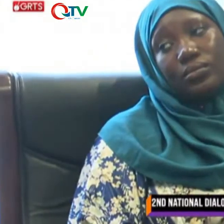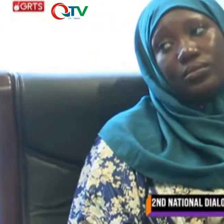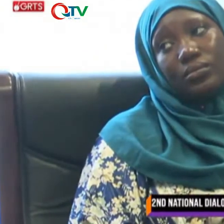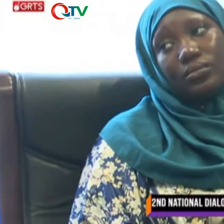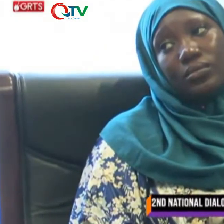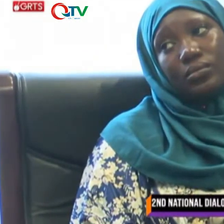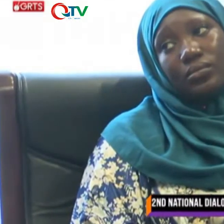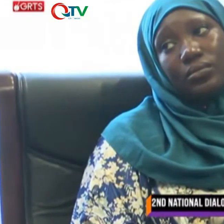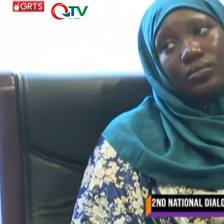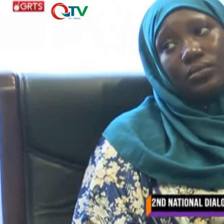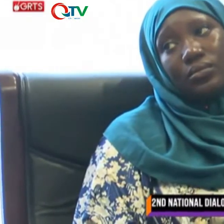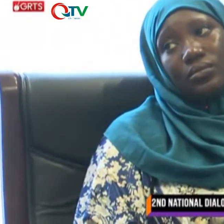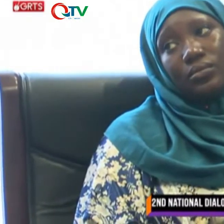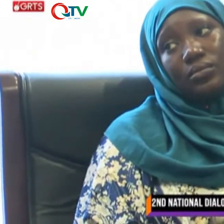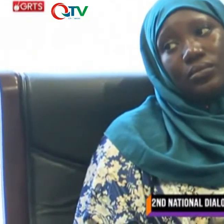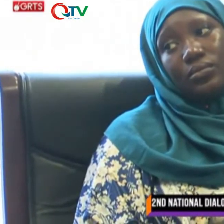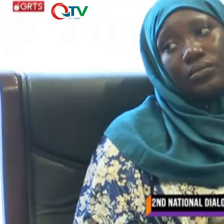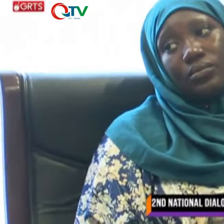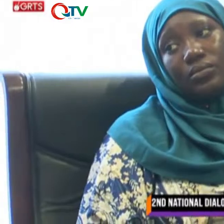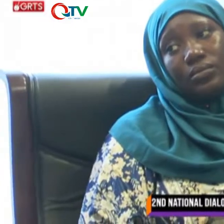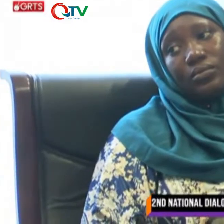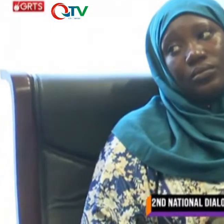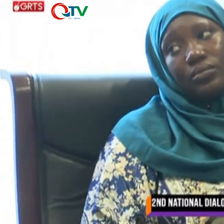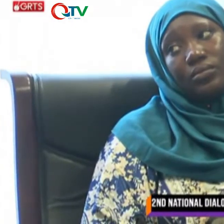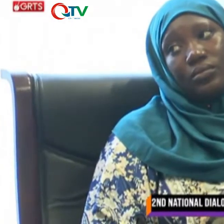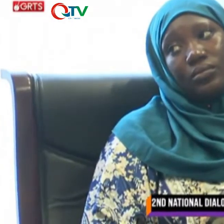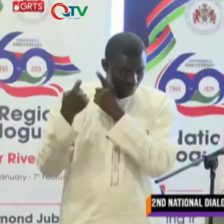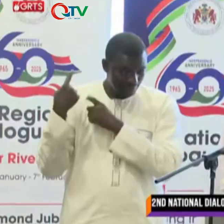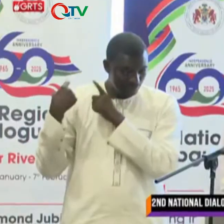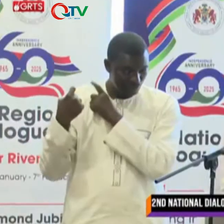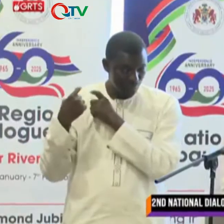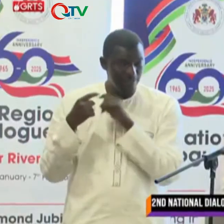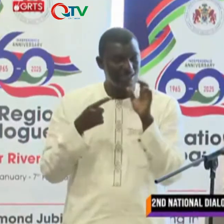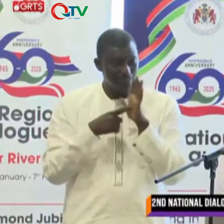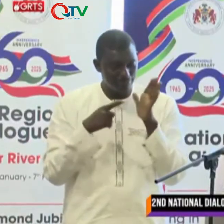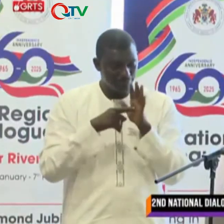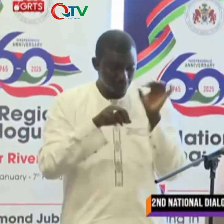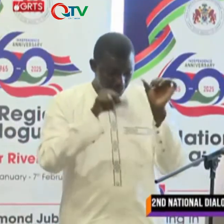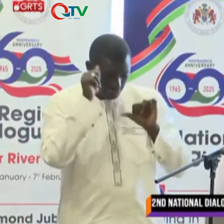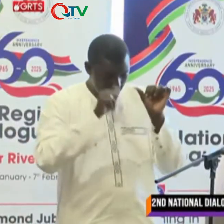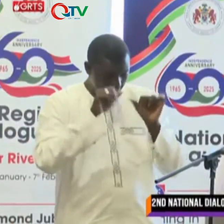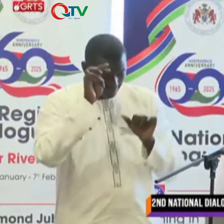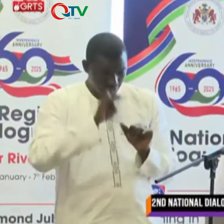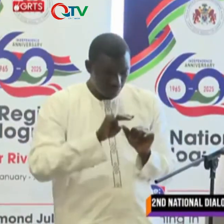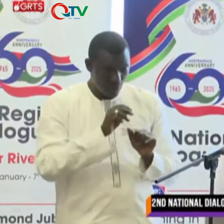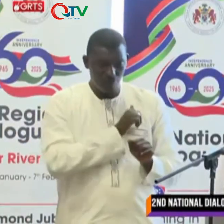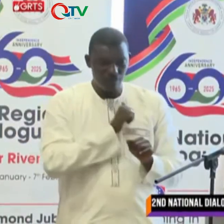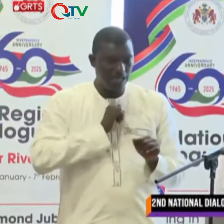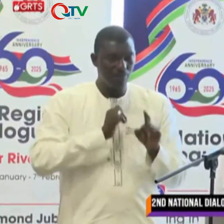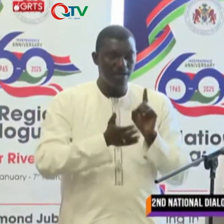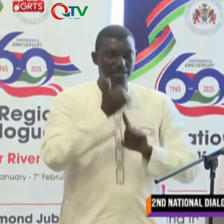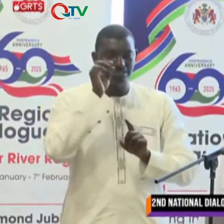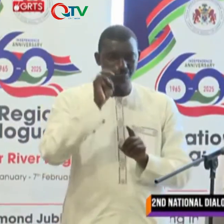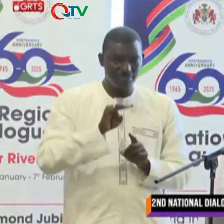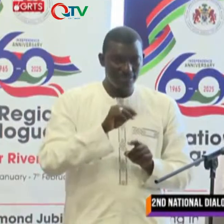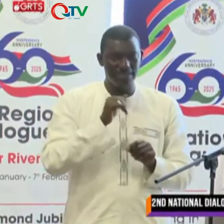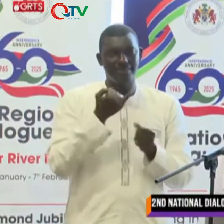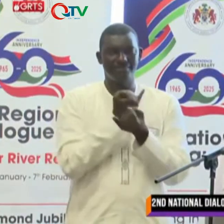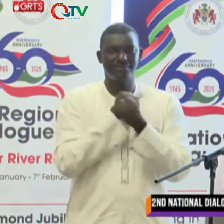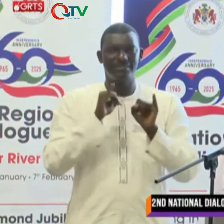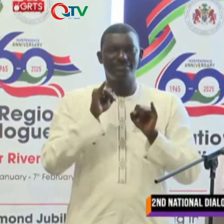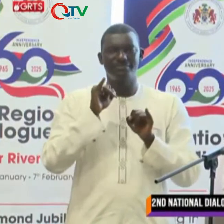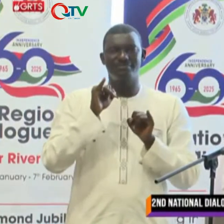It is a moment of deep reflection and critical assessment of our achievements as a sovereign